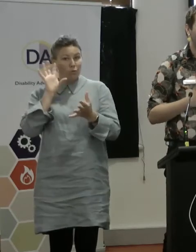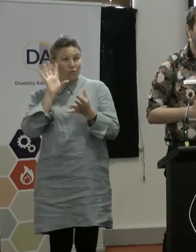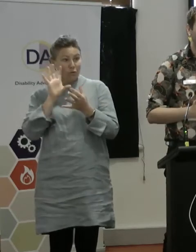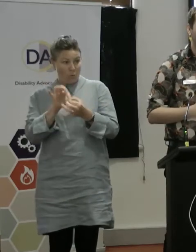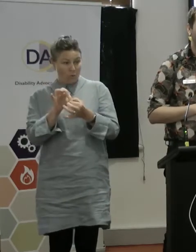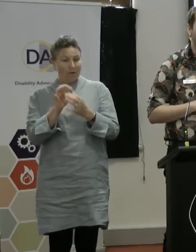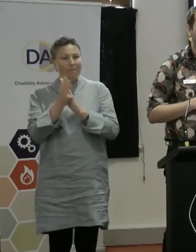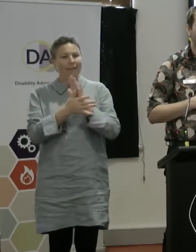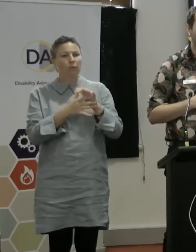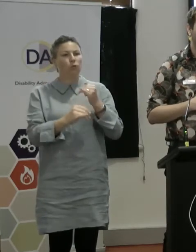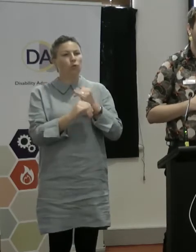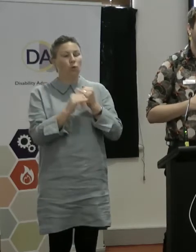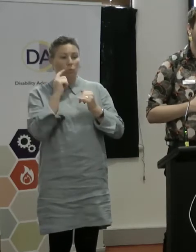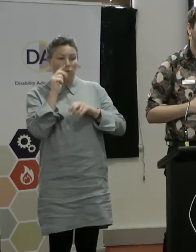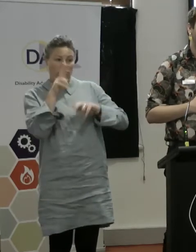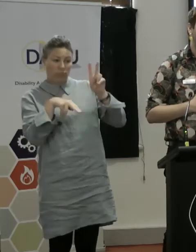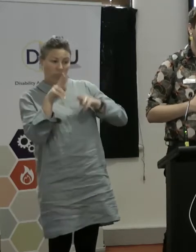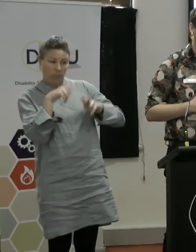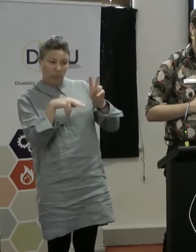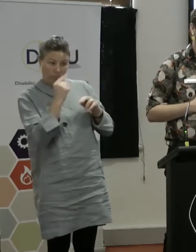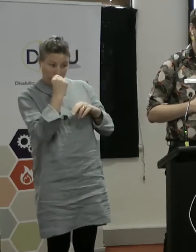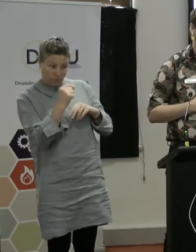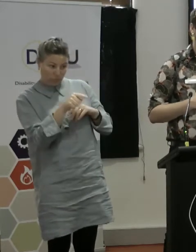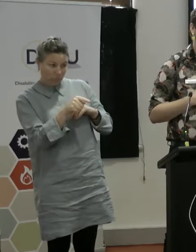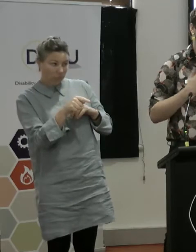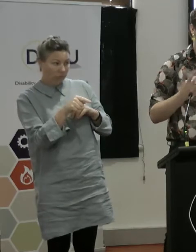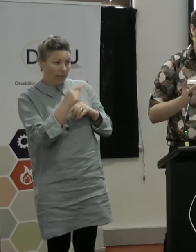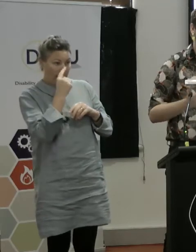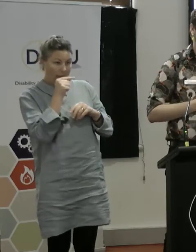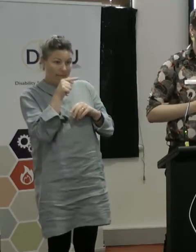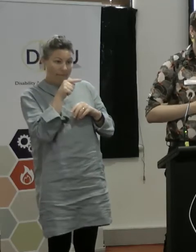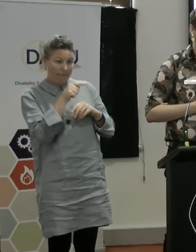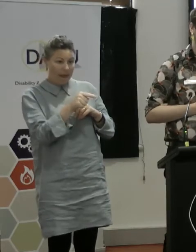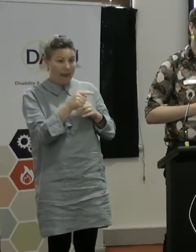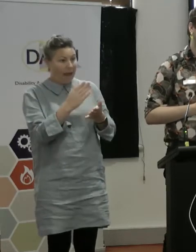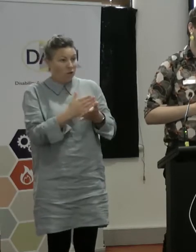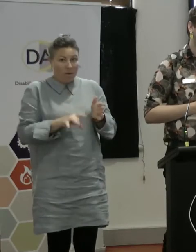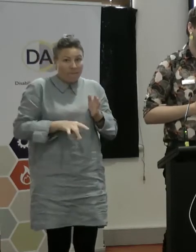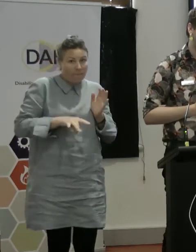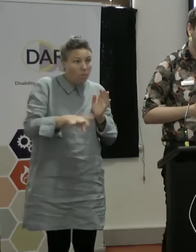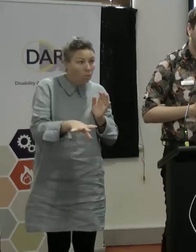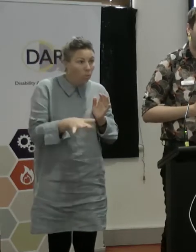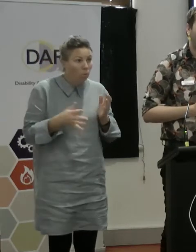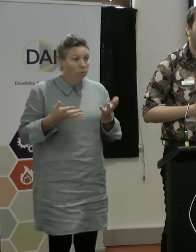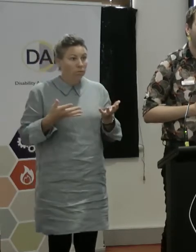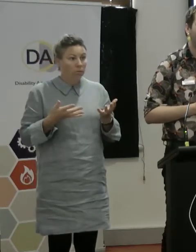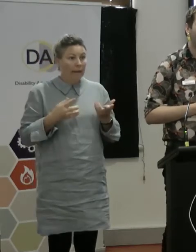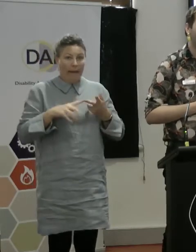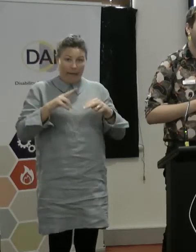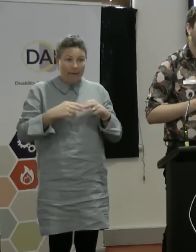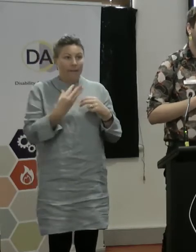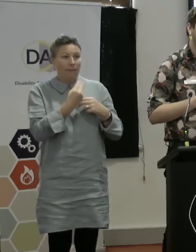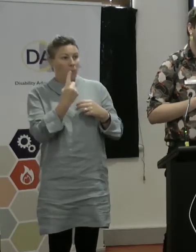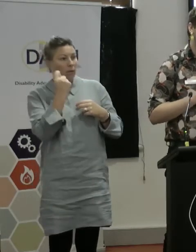that the institutions will be assessed to see whether they can meet any liability that they'd have under the scheme.